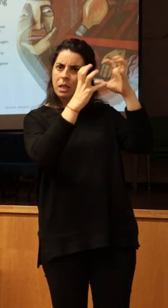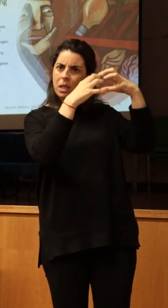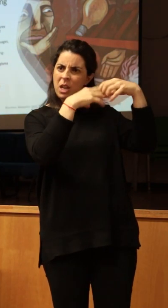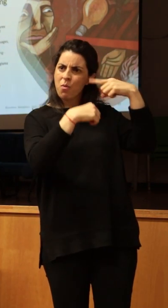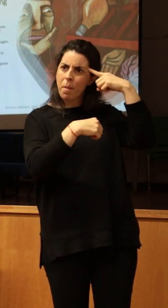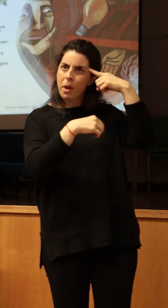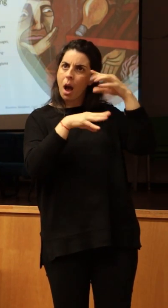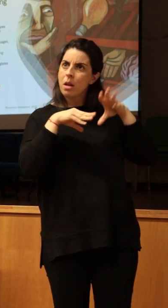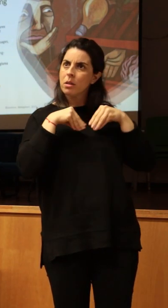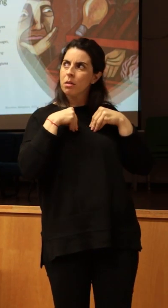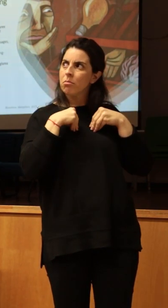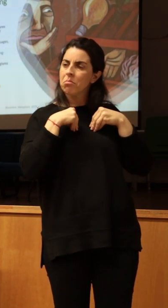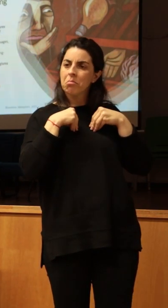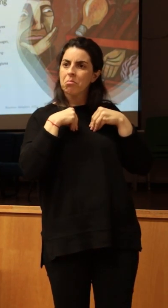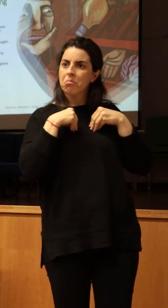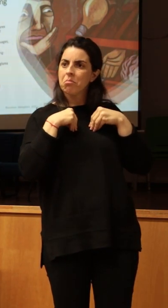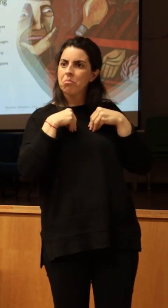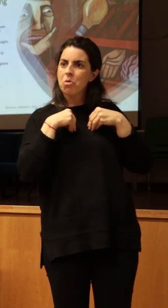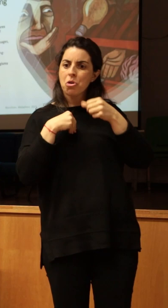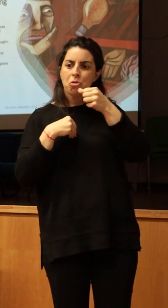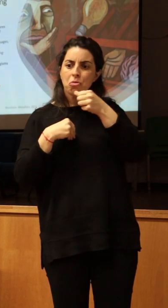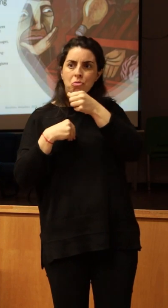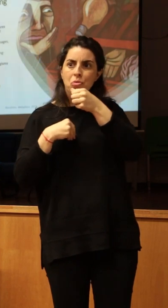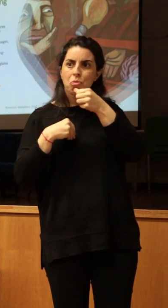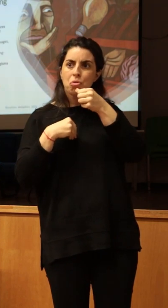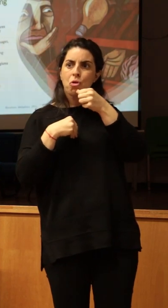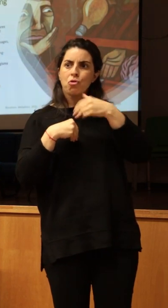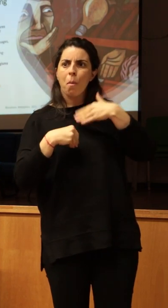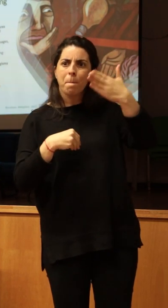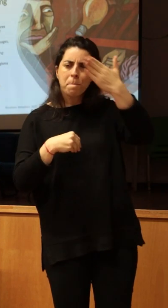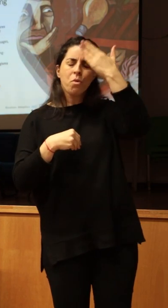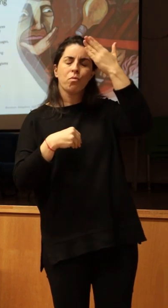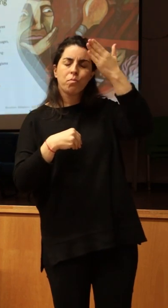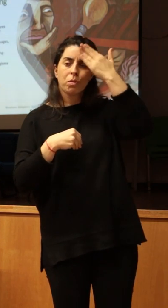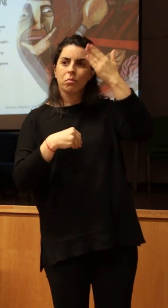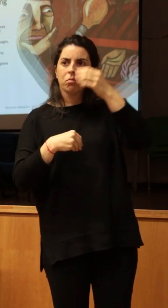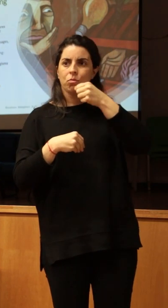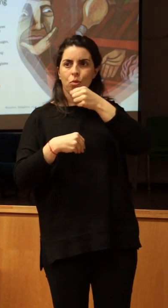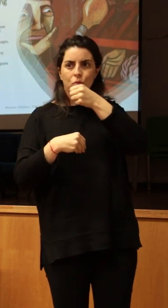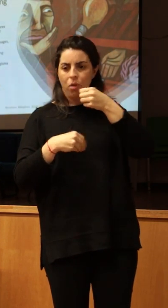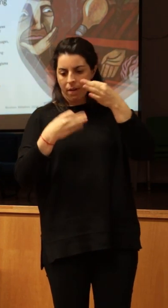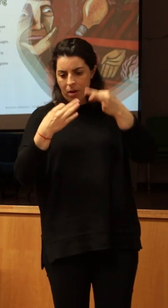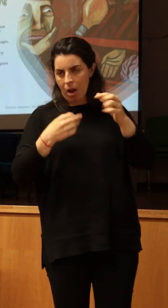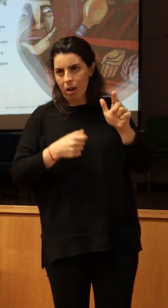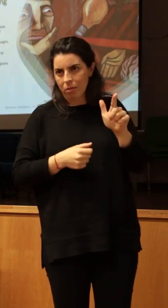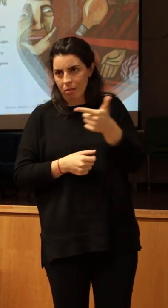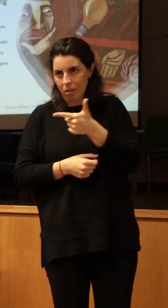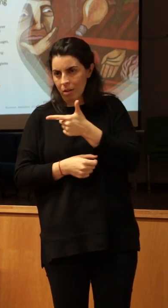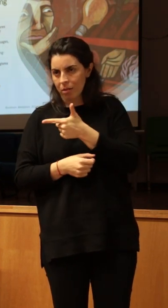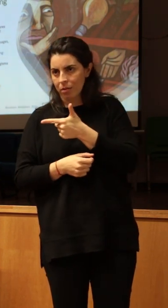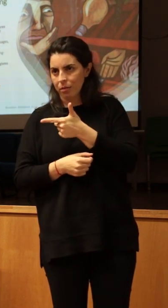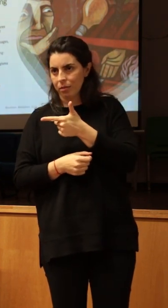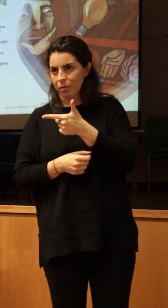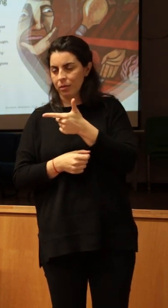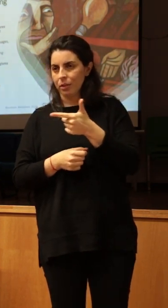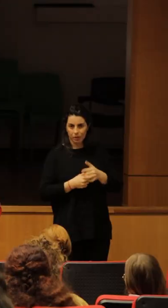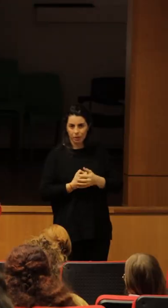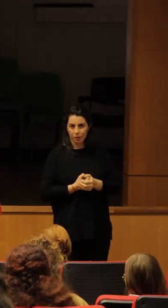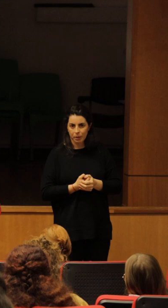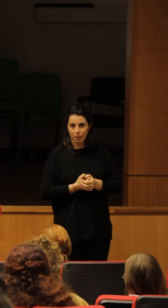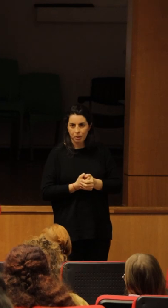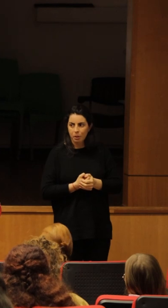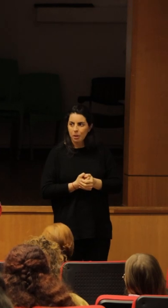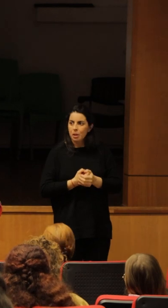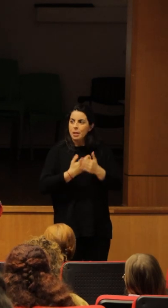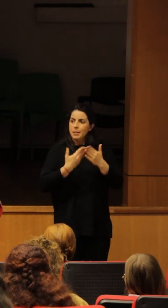Y no puede haber una buena solución para nada pegándote contra una pared. Right? And then we'll talk about, okay, maybe climbing the wall. Entonces de